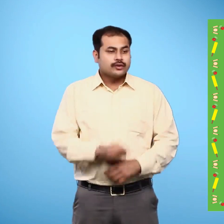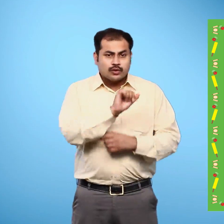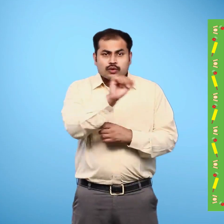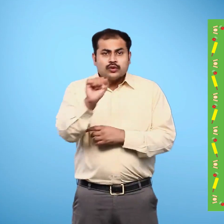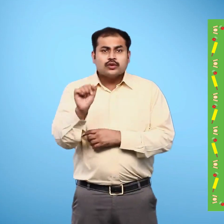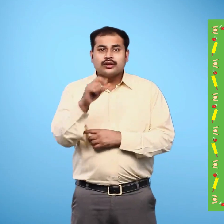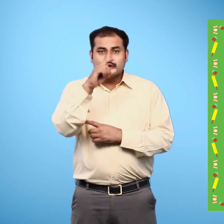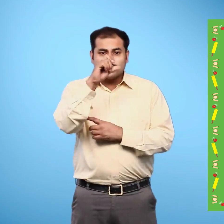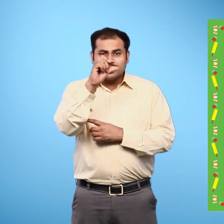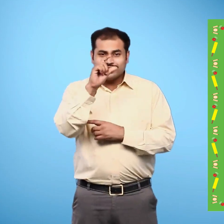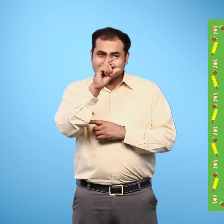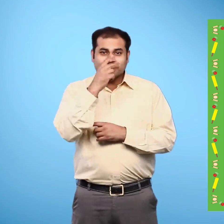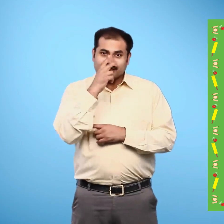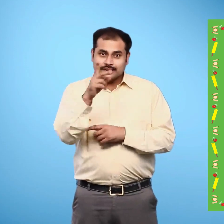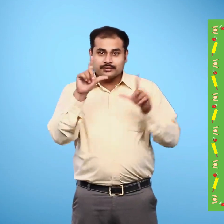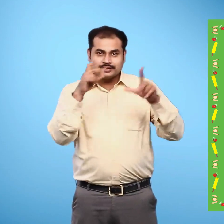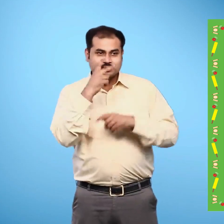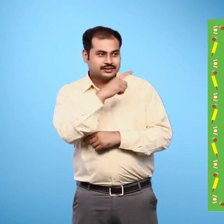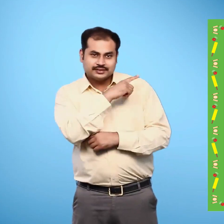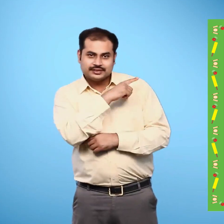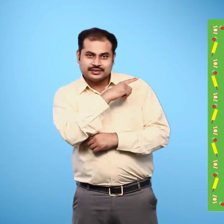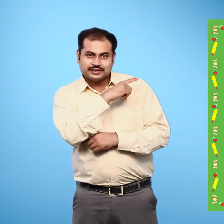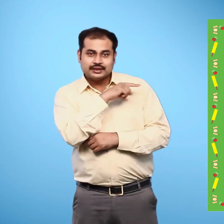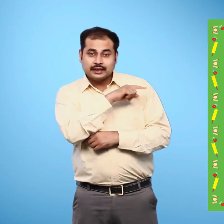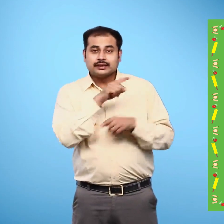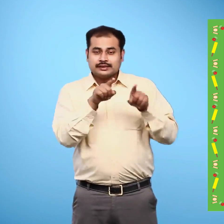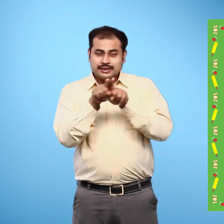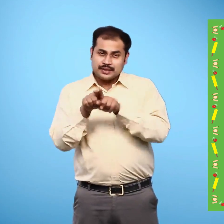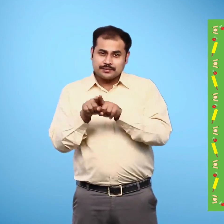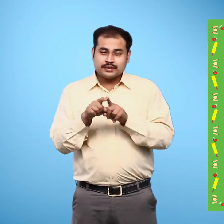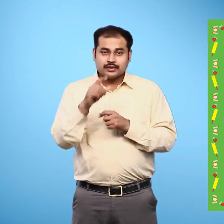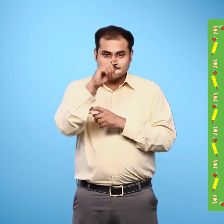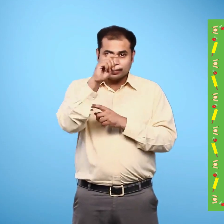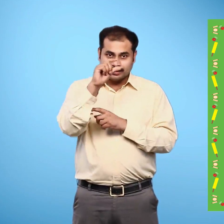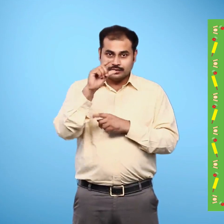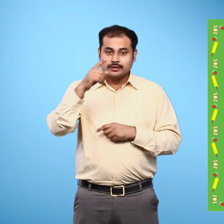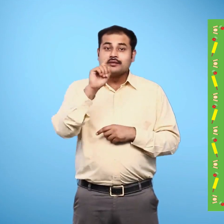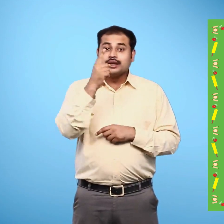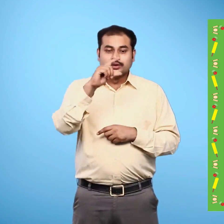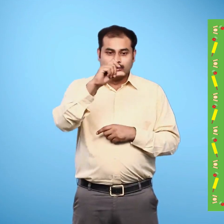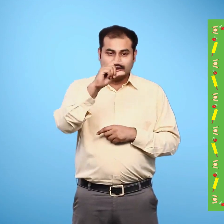Hold the coin as shown in picture 1. The coin is kept in standing